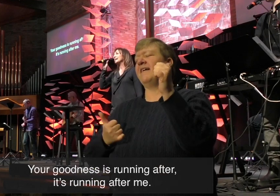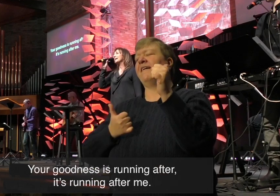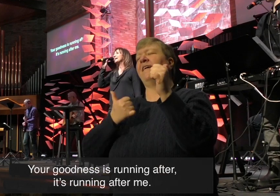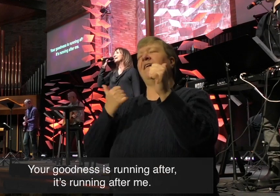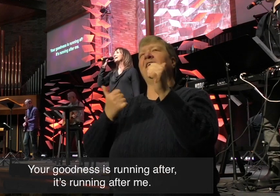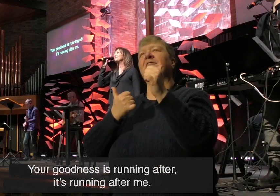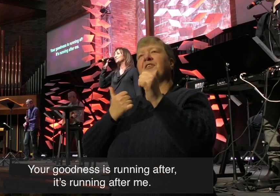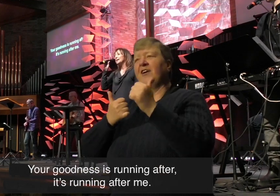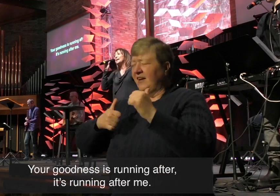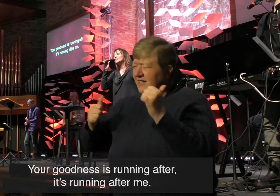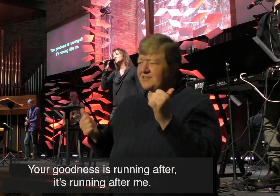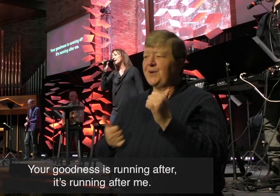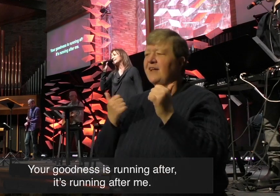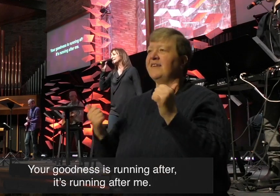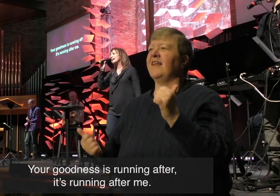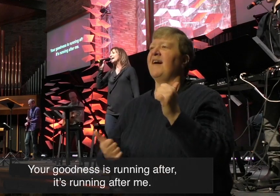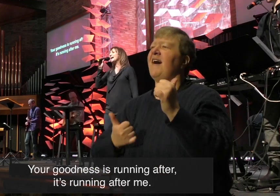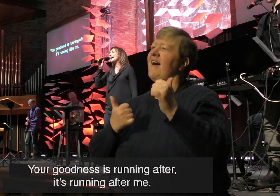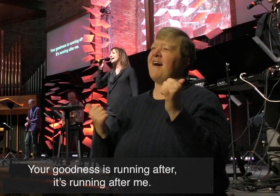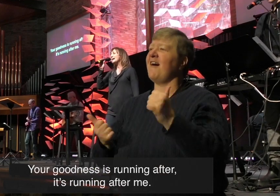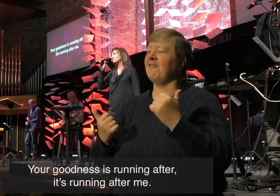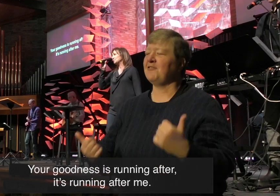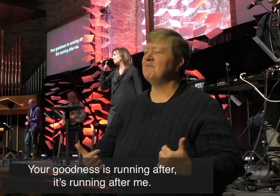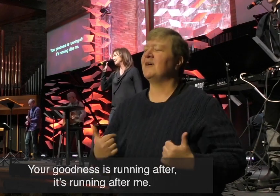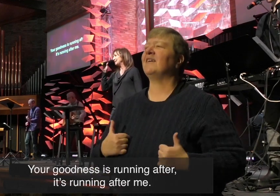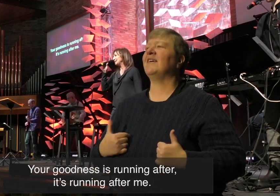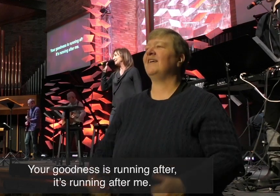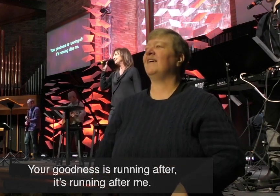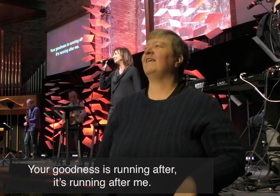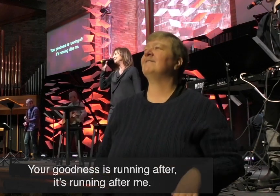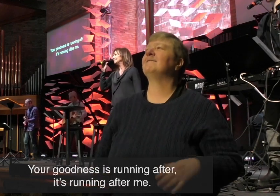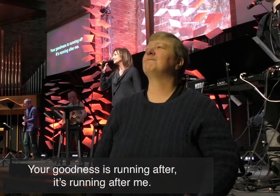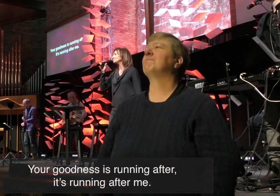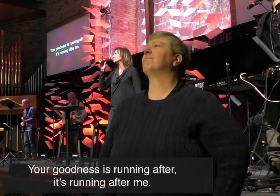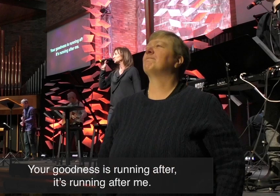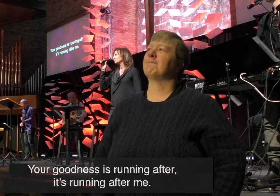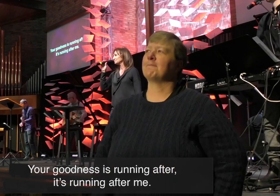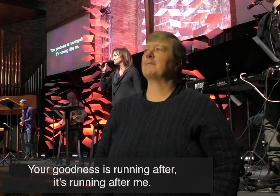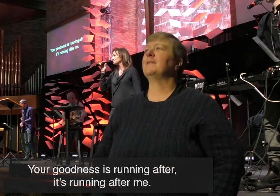is running after, it's running after me.